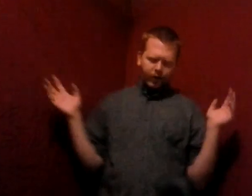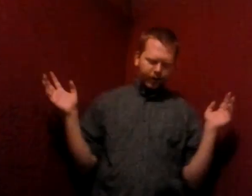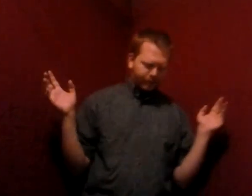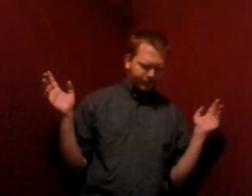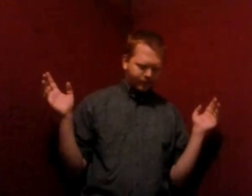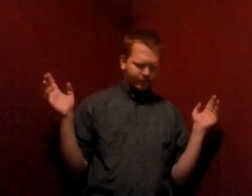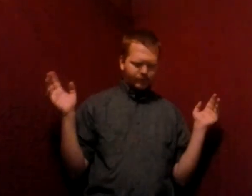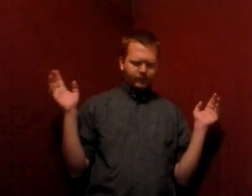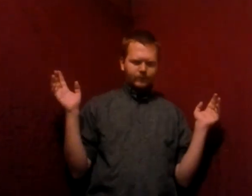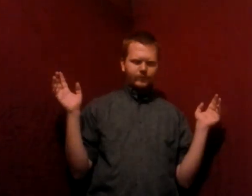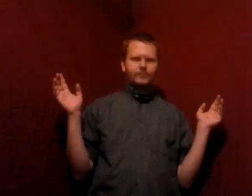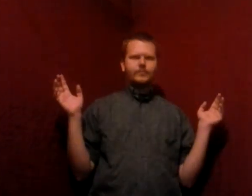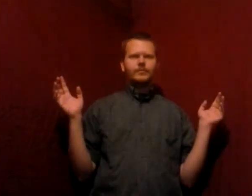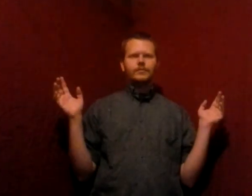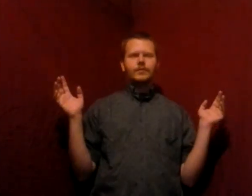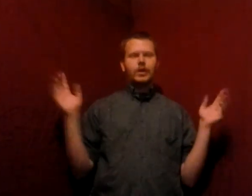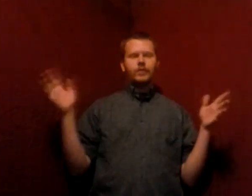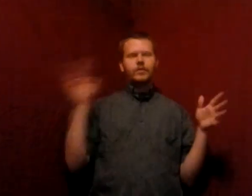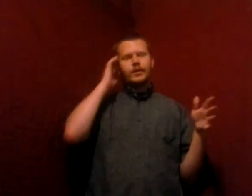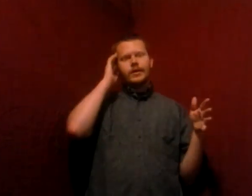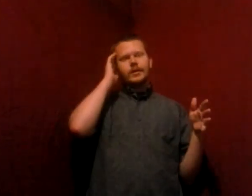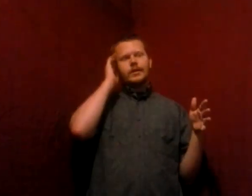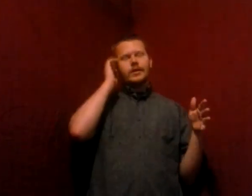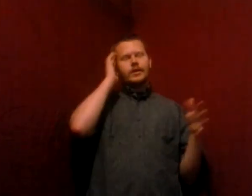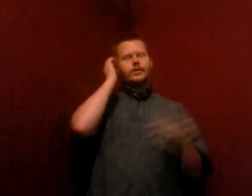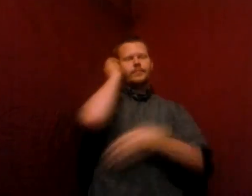area you know um